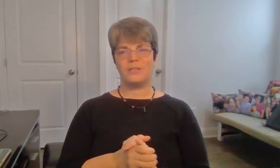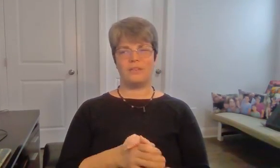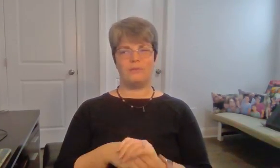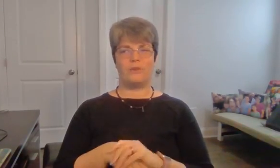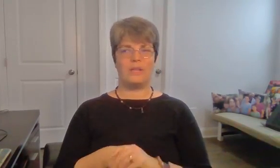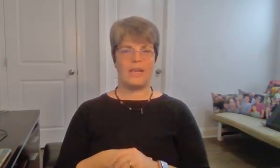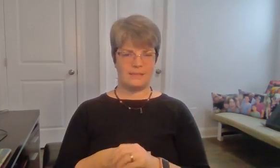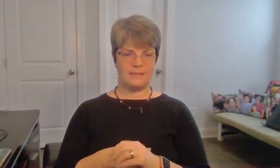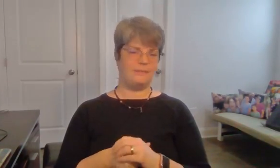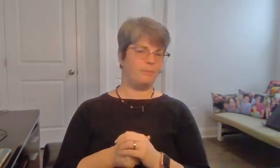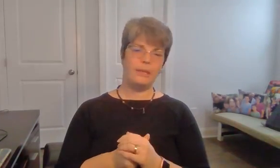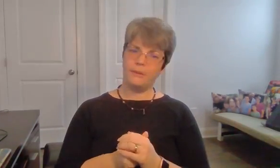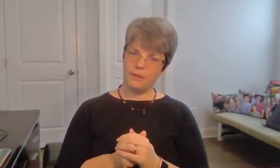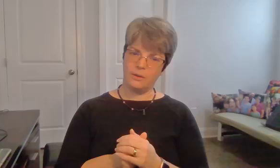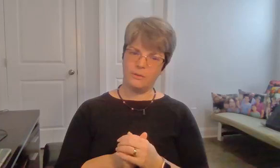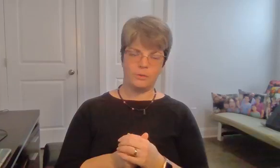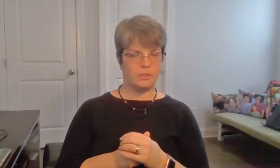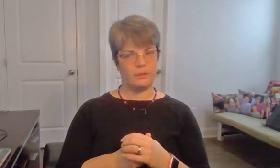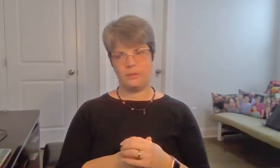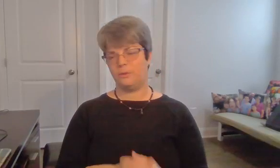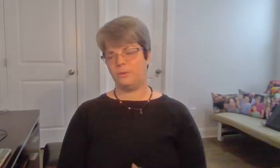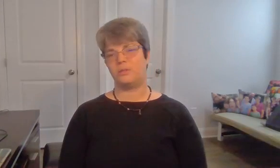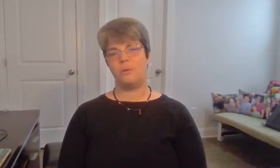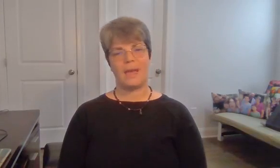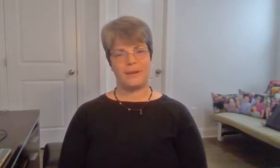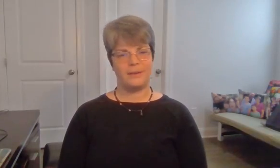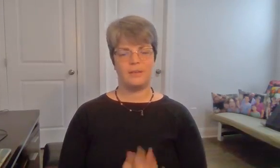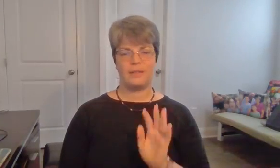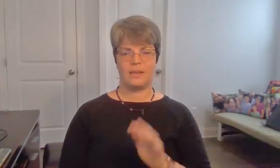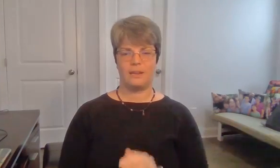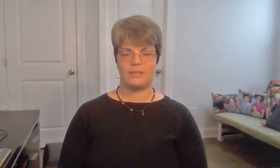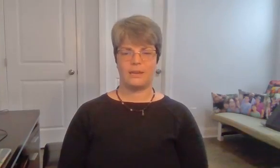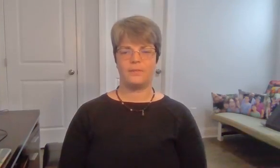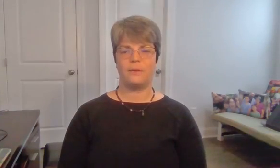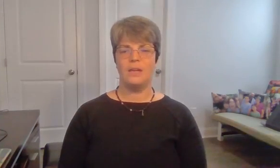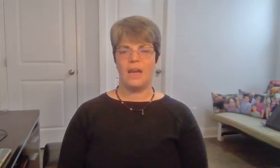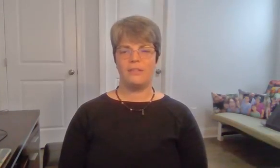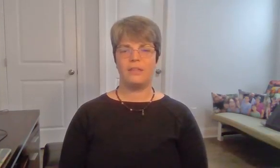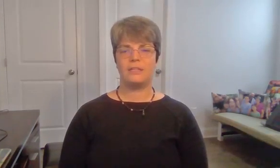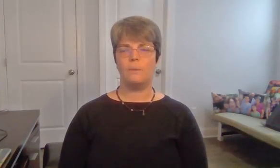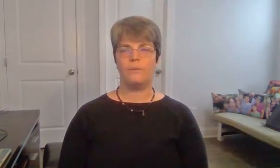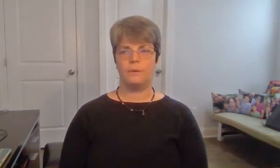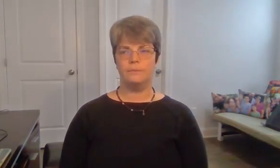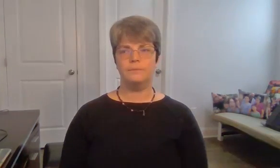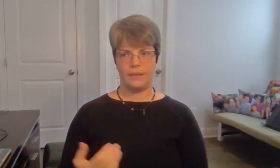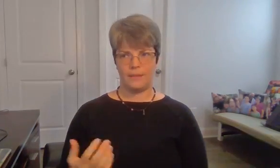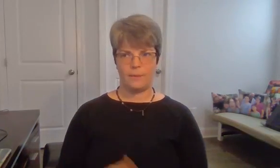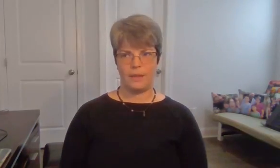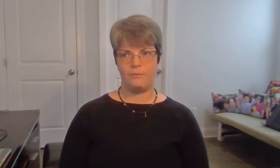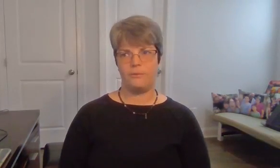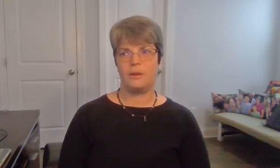to forget to bring with you or to lose. There's no batteries, all that kind of stuff. So I think it's helpful in that way for